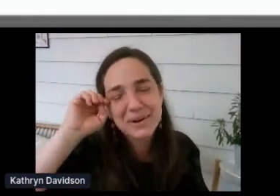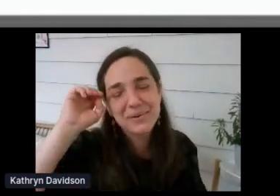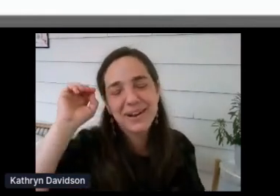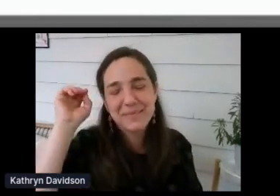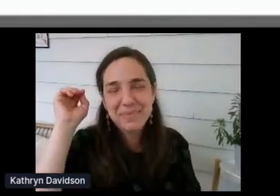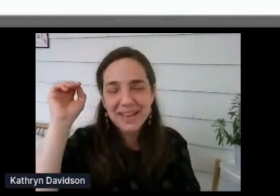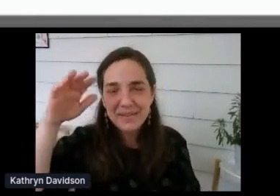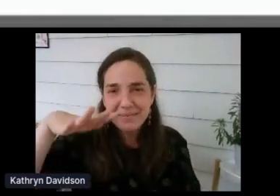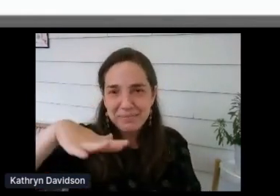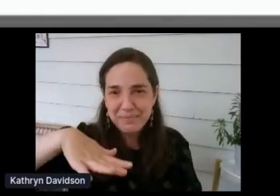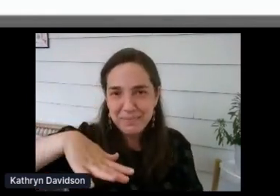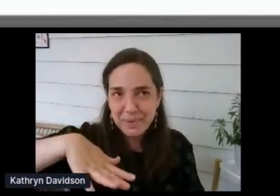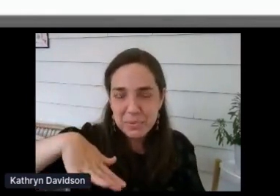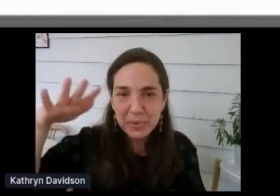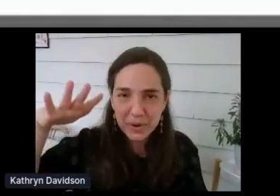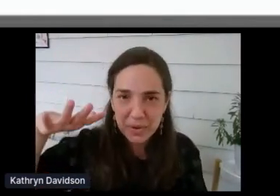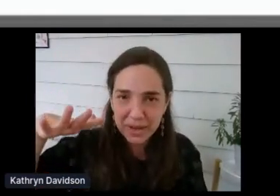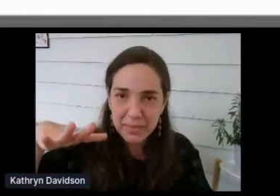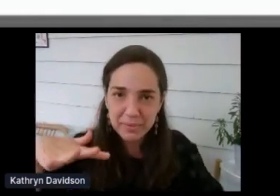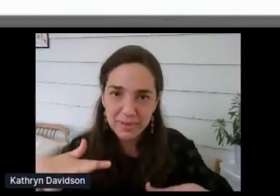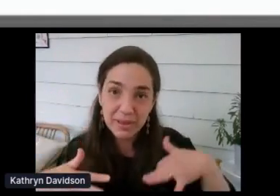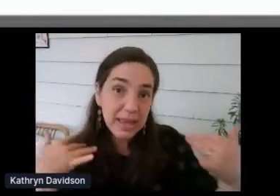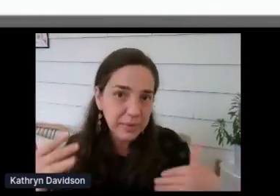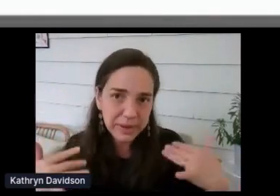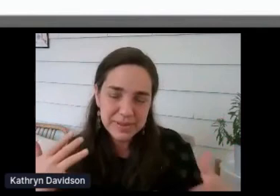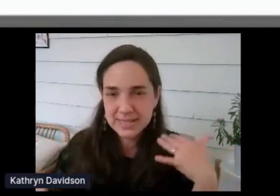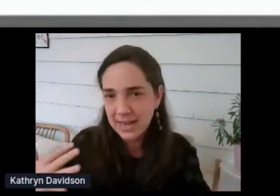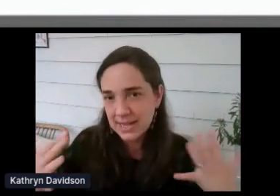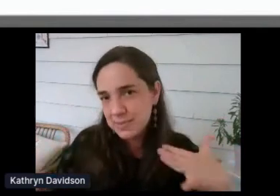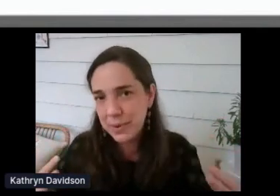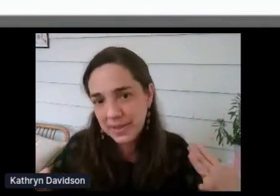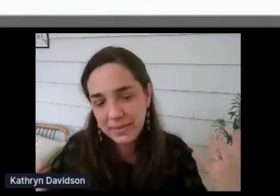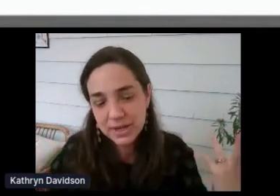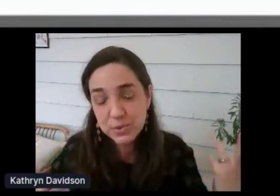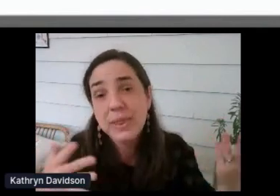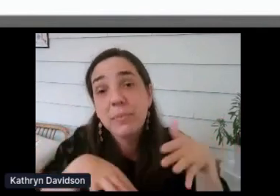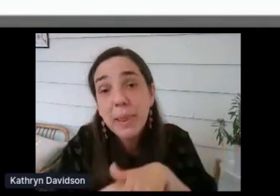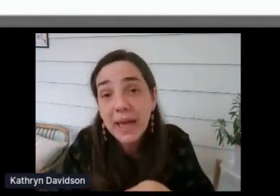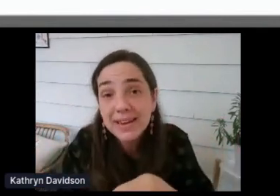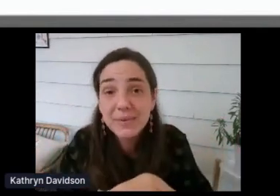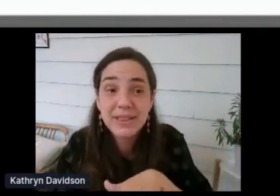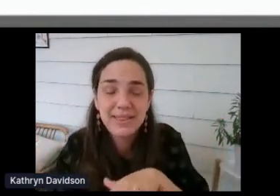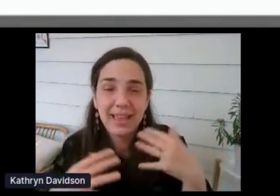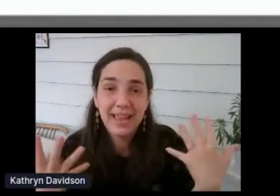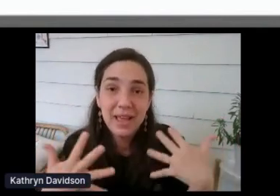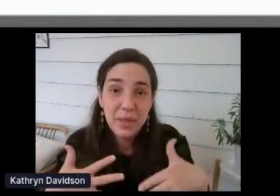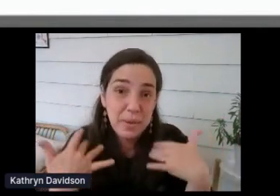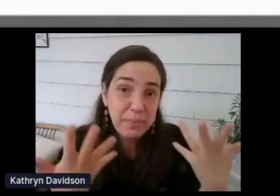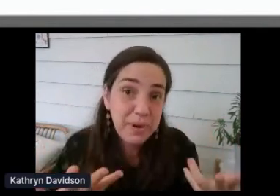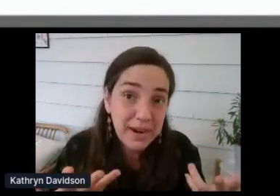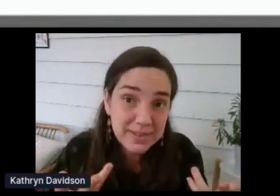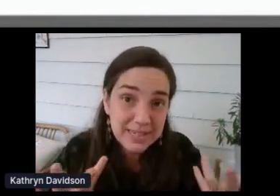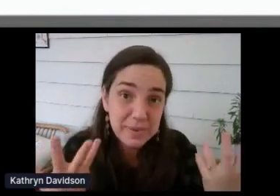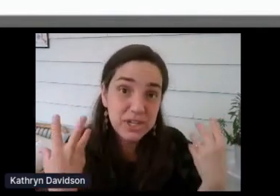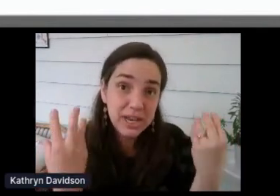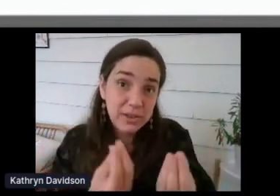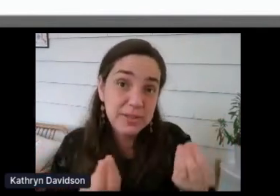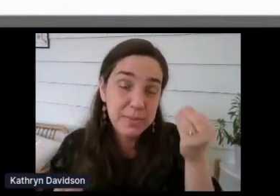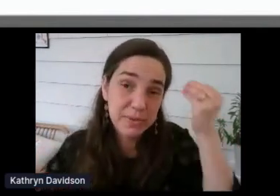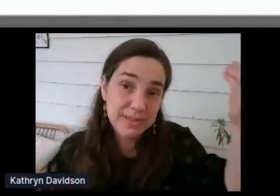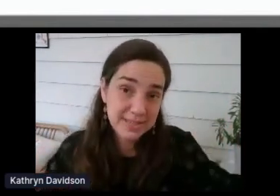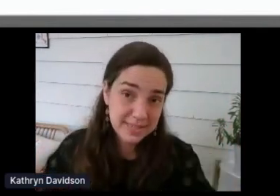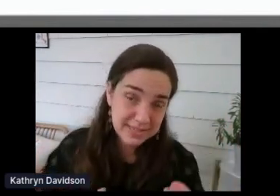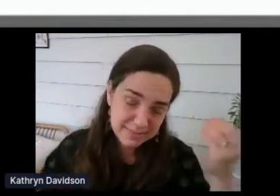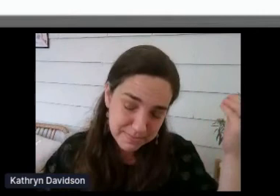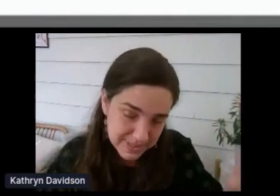bilinguals, so people who are growing up equally with sign and spoken language, when they blend with like the pronouncing speech that